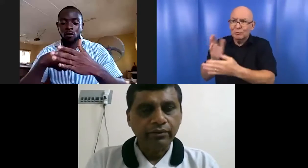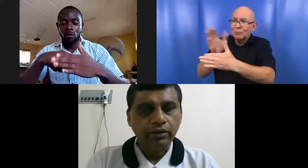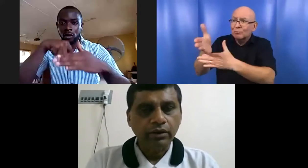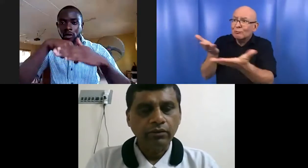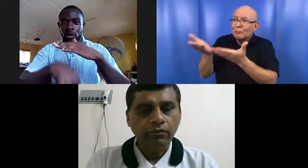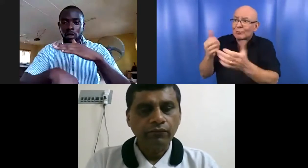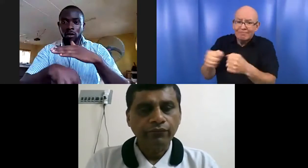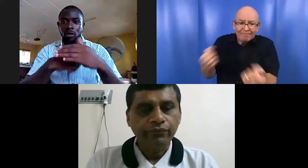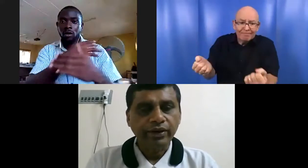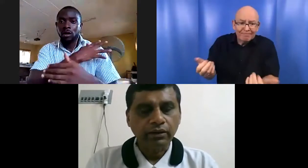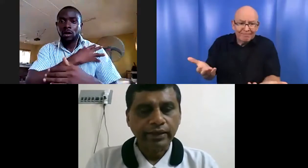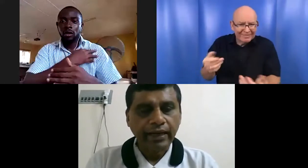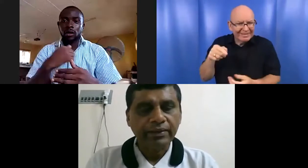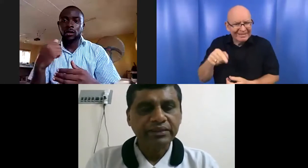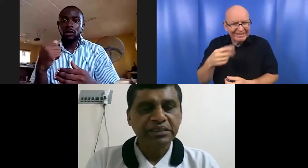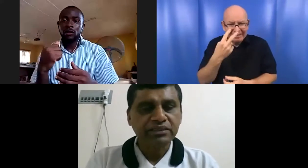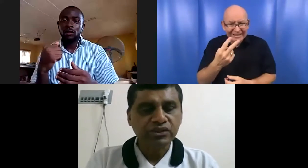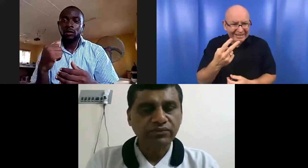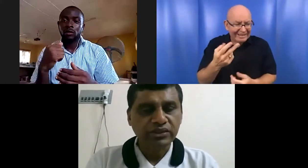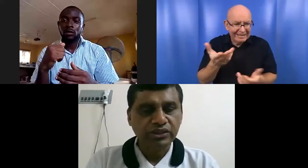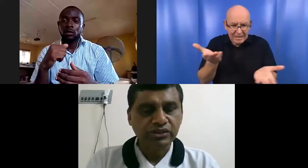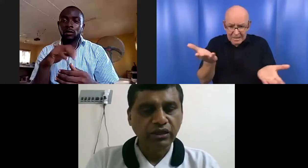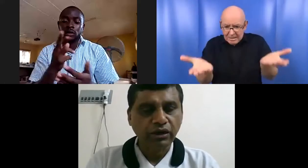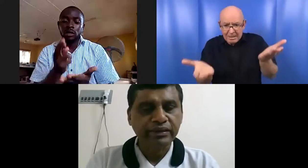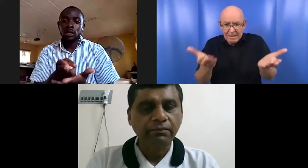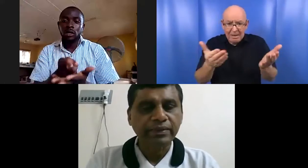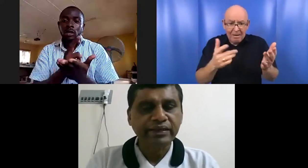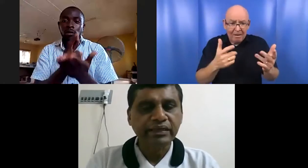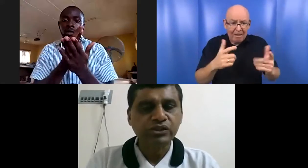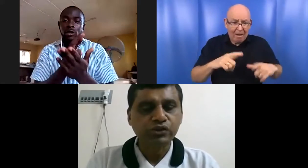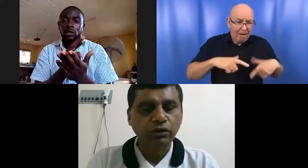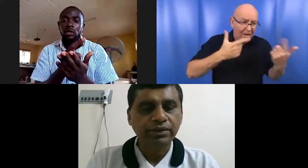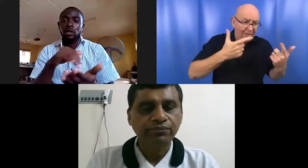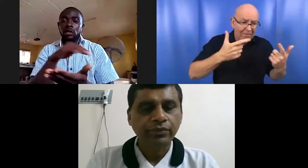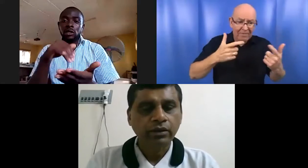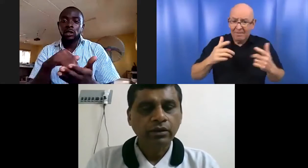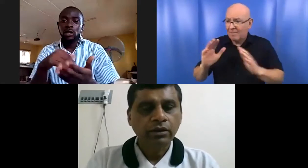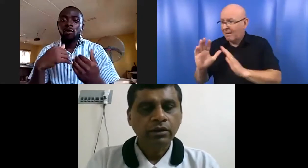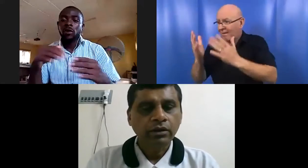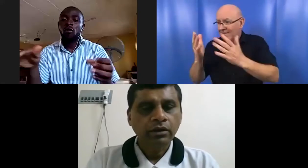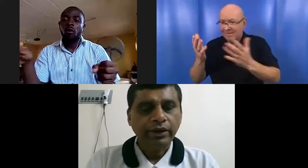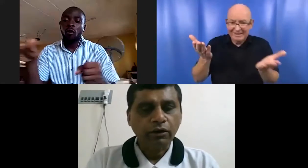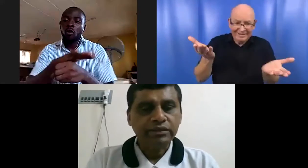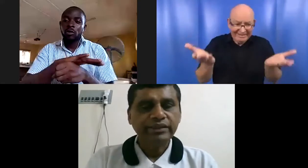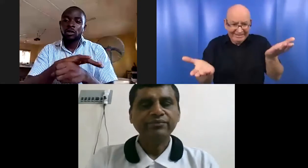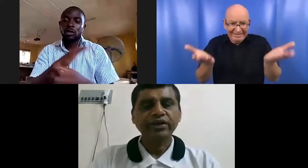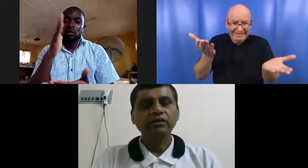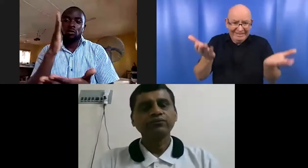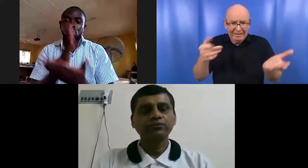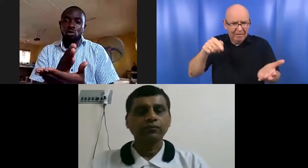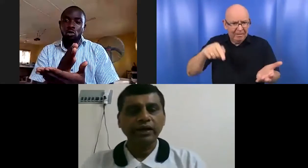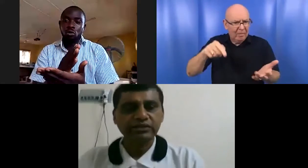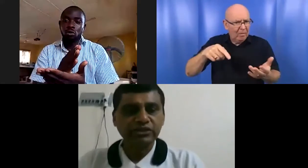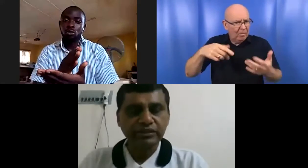and the rehabilitation services have been completely stopped. The alternate way